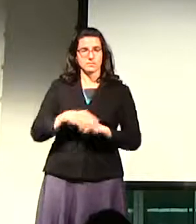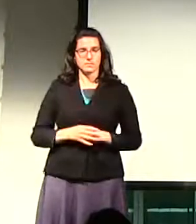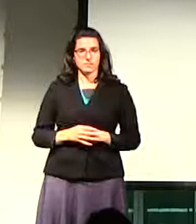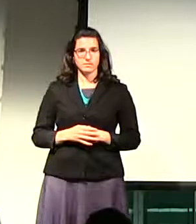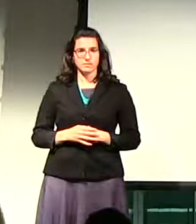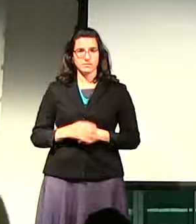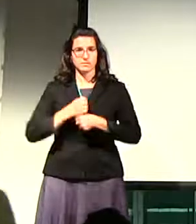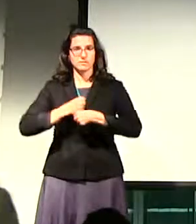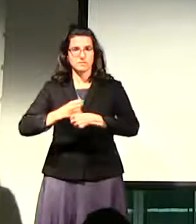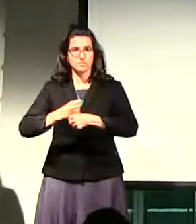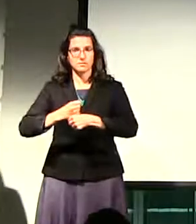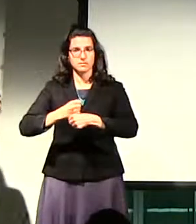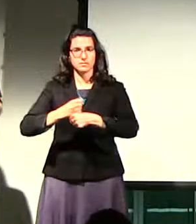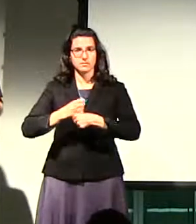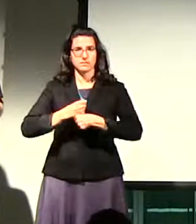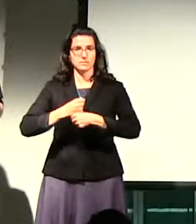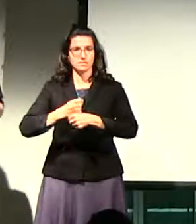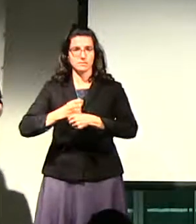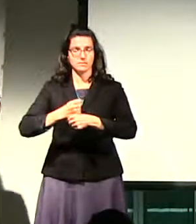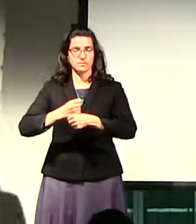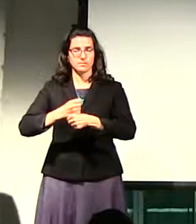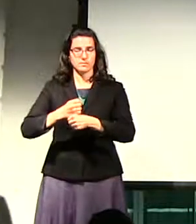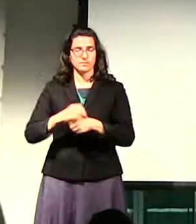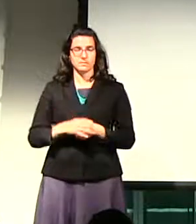Forming, forming.